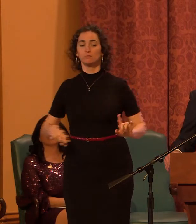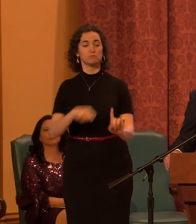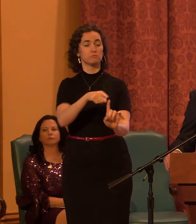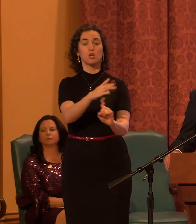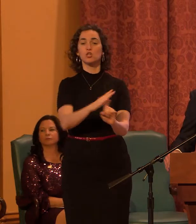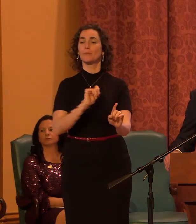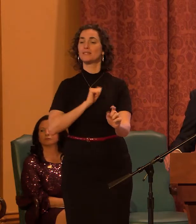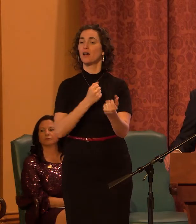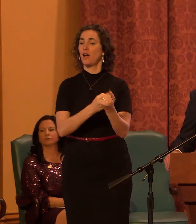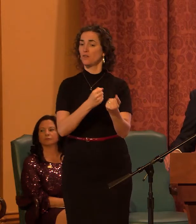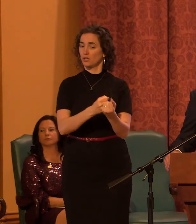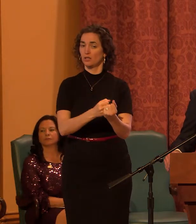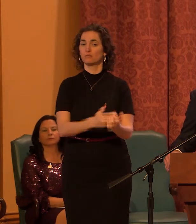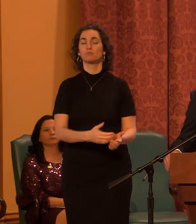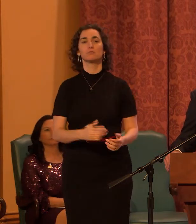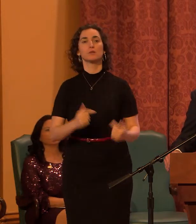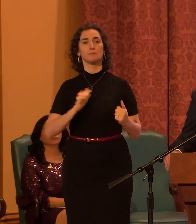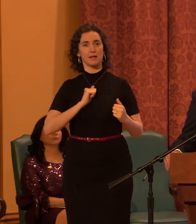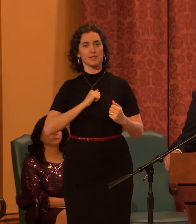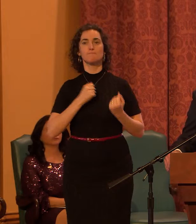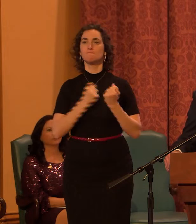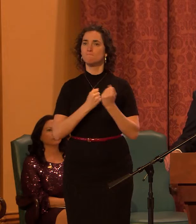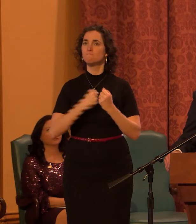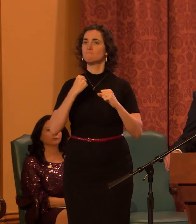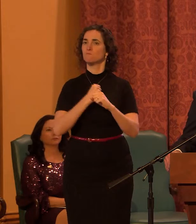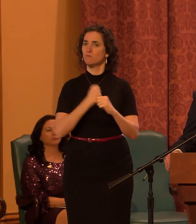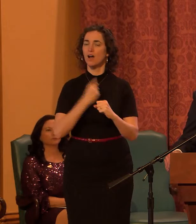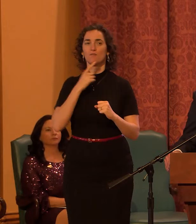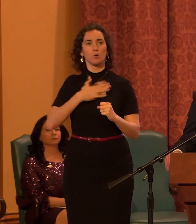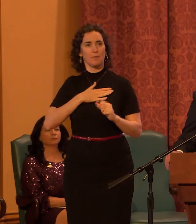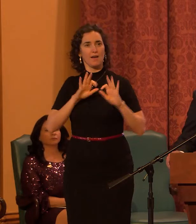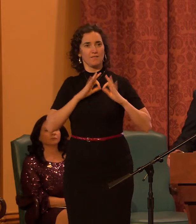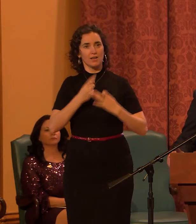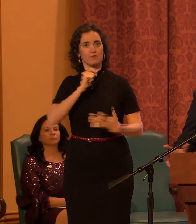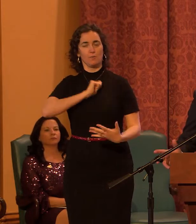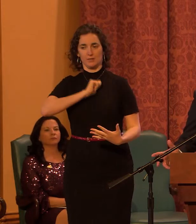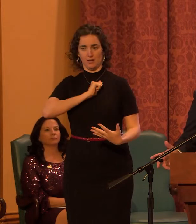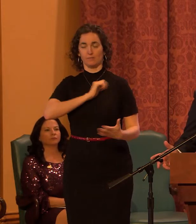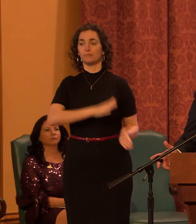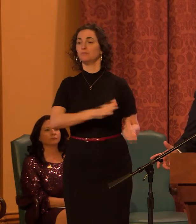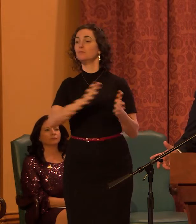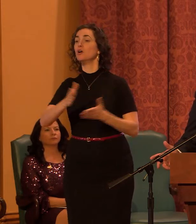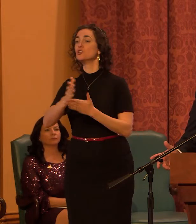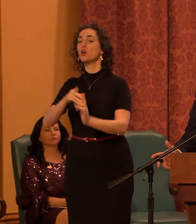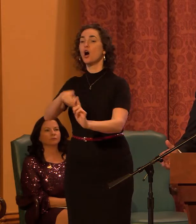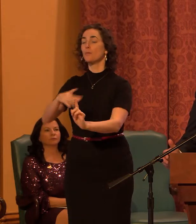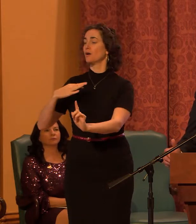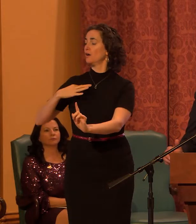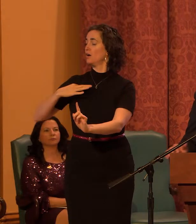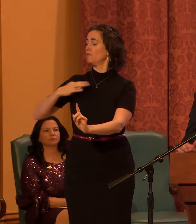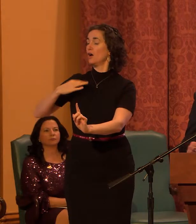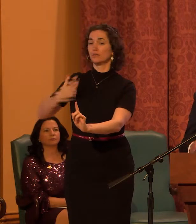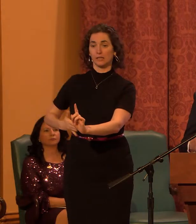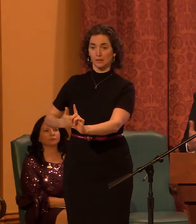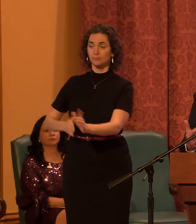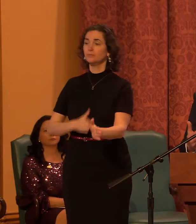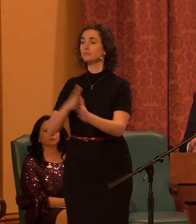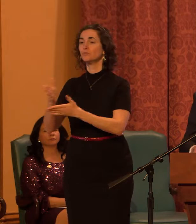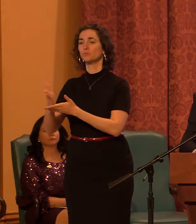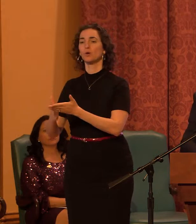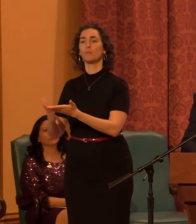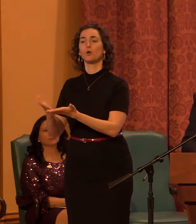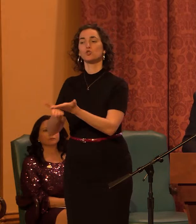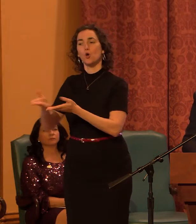self-advocates, advocating for themselves and family members and so forth. Some are volunteers, some are